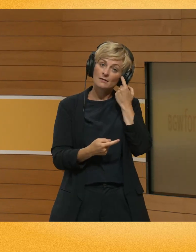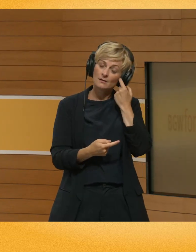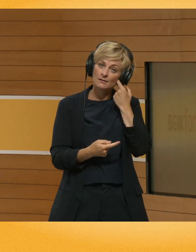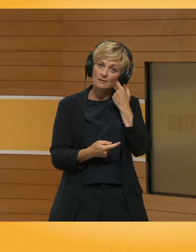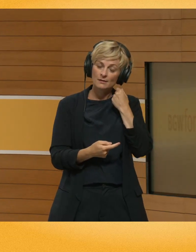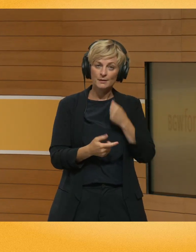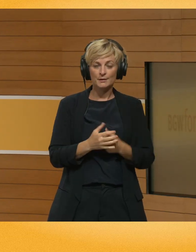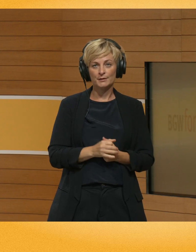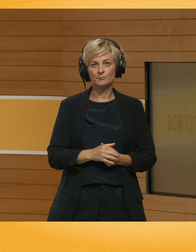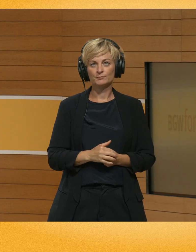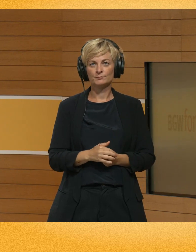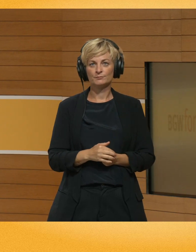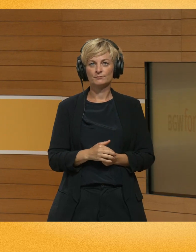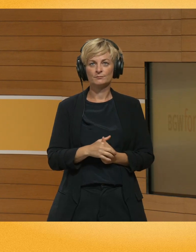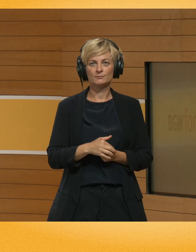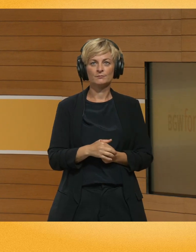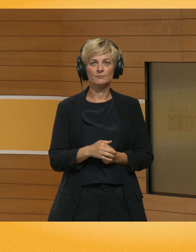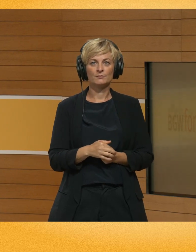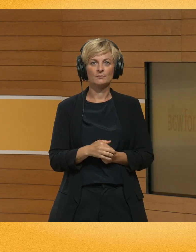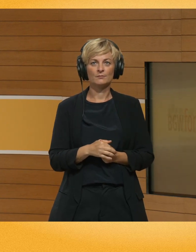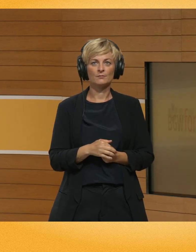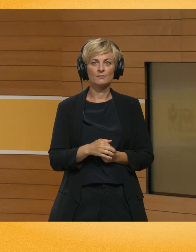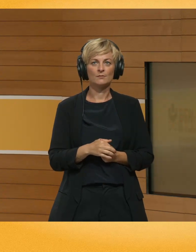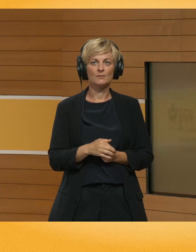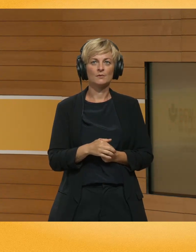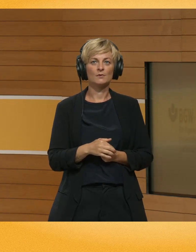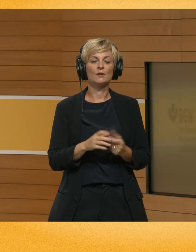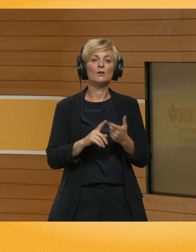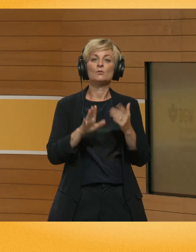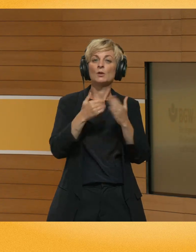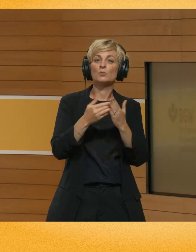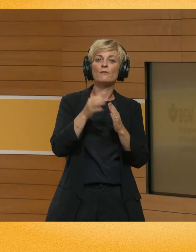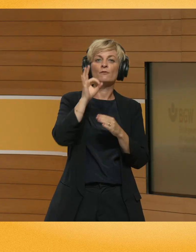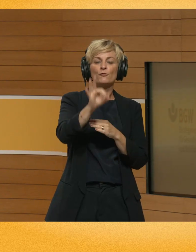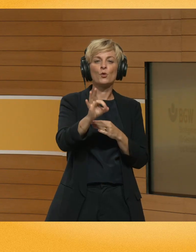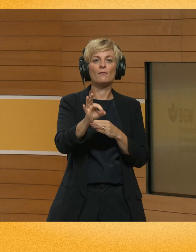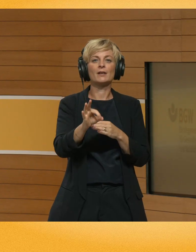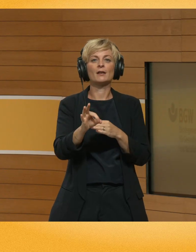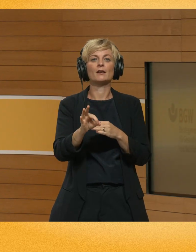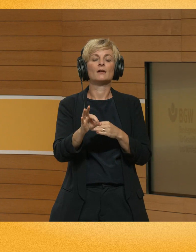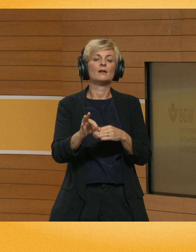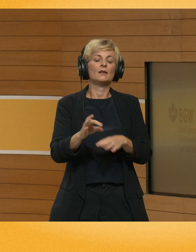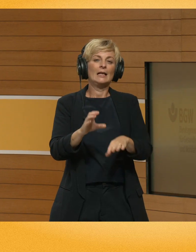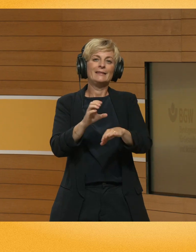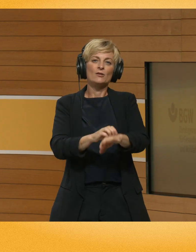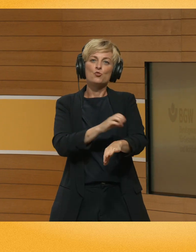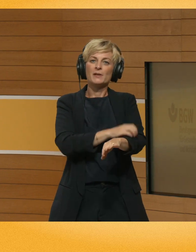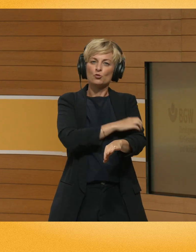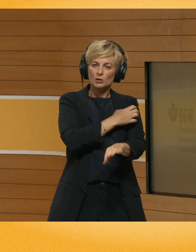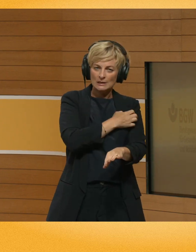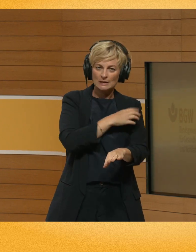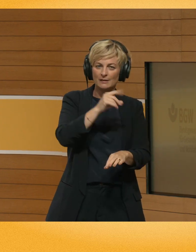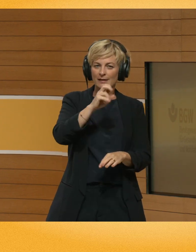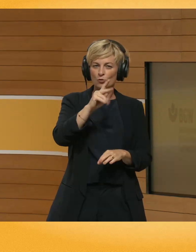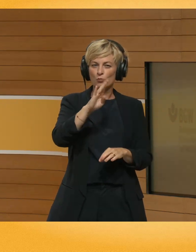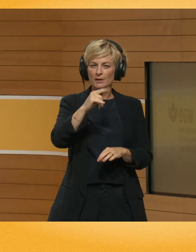research board, that we check the standards that we have, and we get up of the new evidence-based nursing, and so